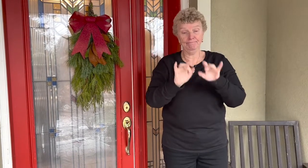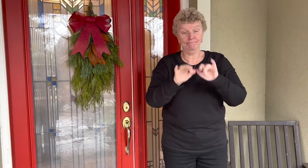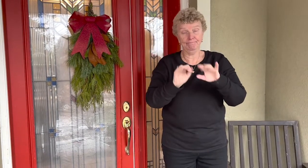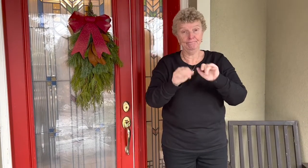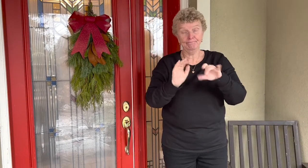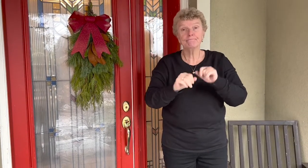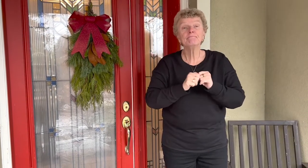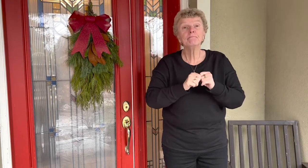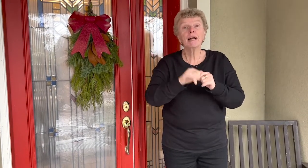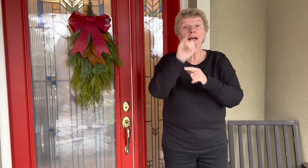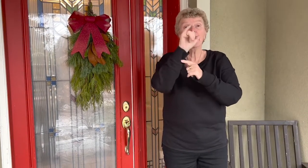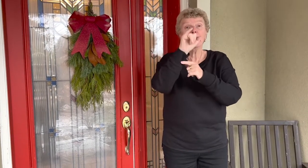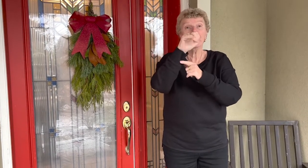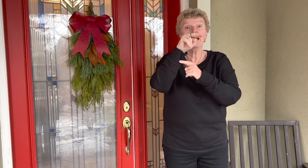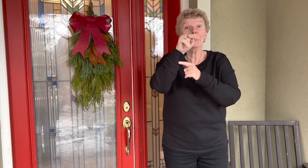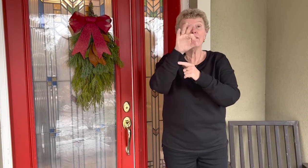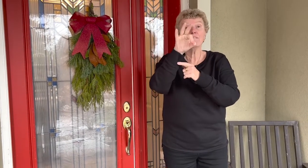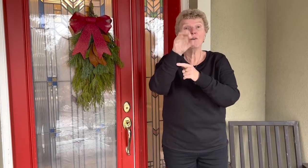email to